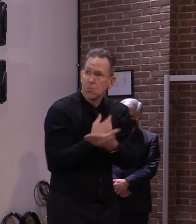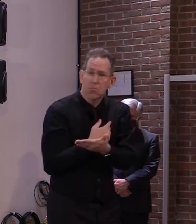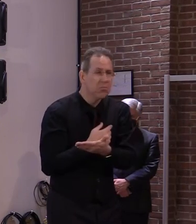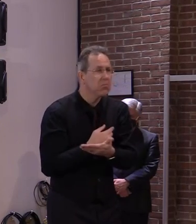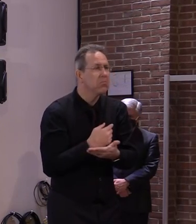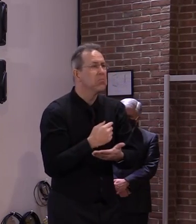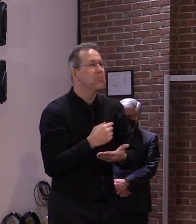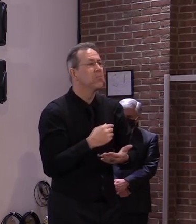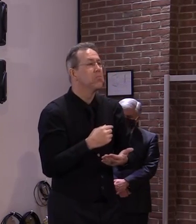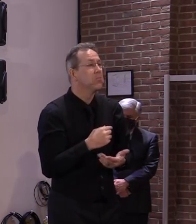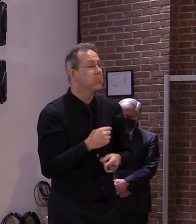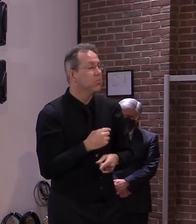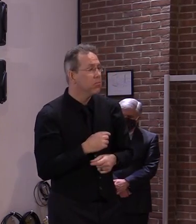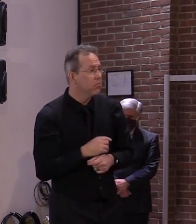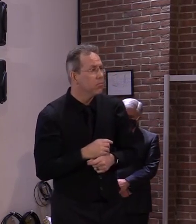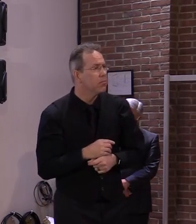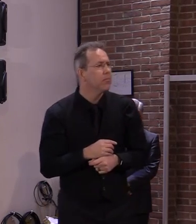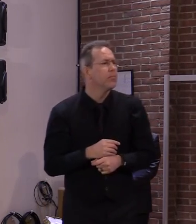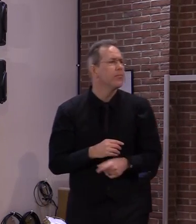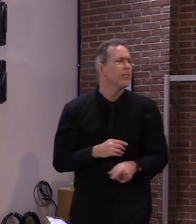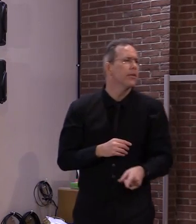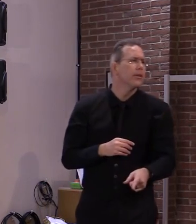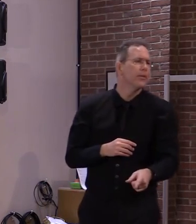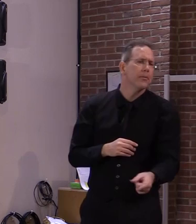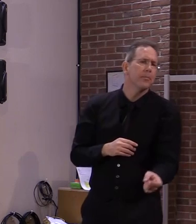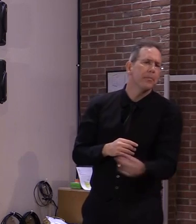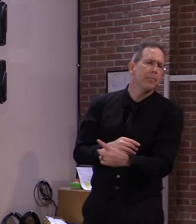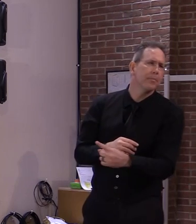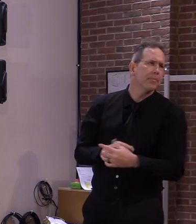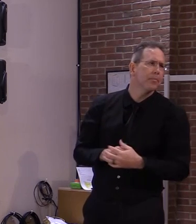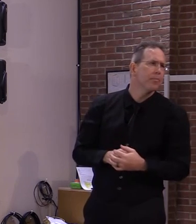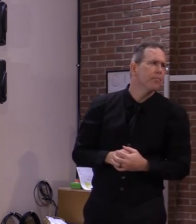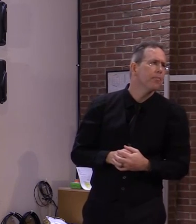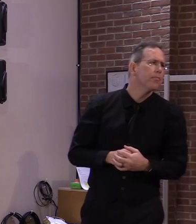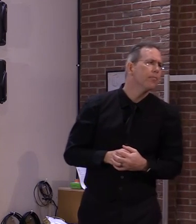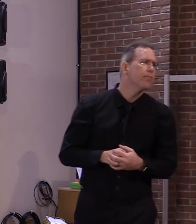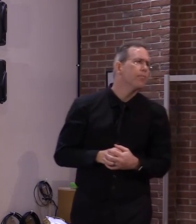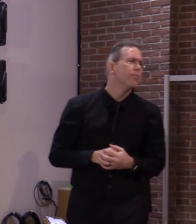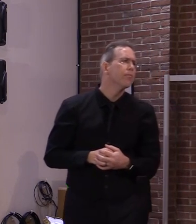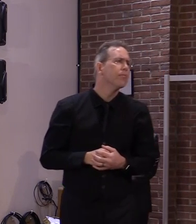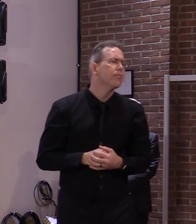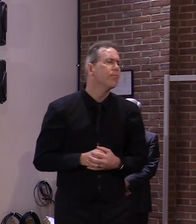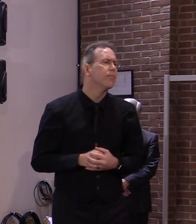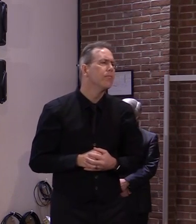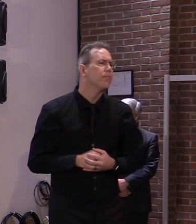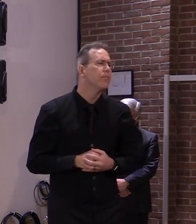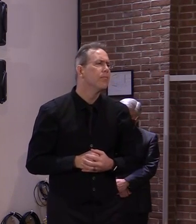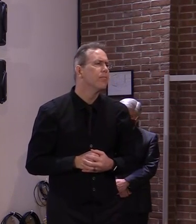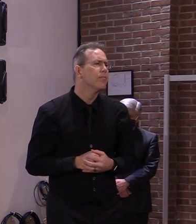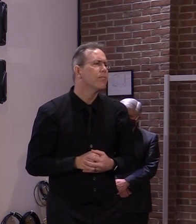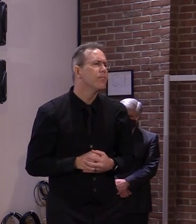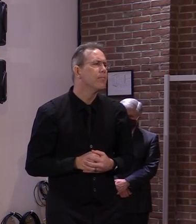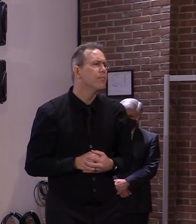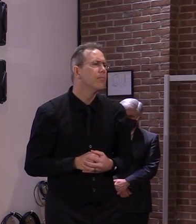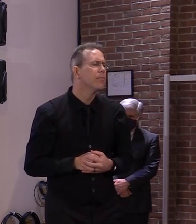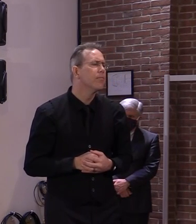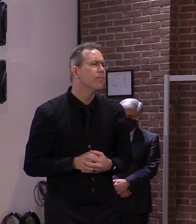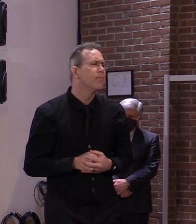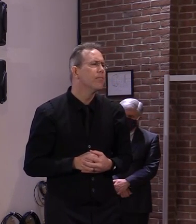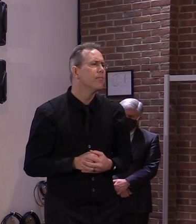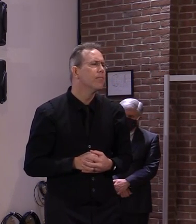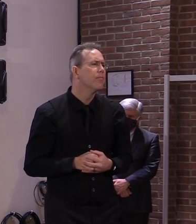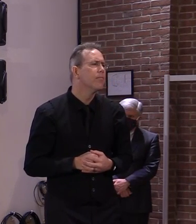true, but their initial recommendations in December did include frontline essential workers after people with high-risk conditions.